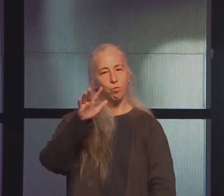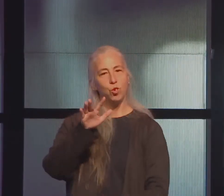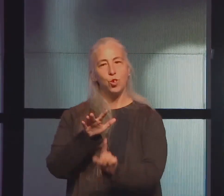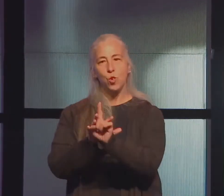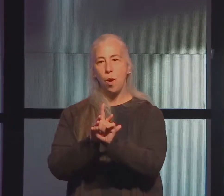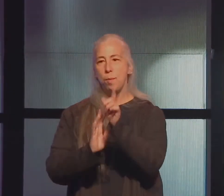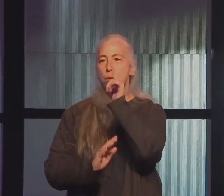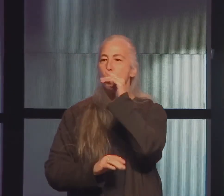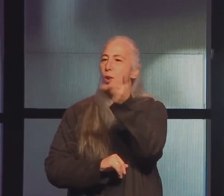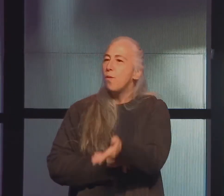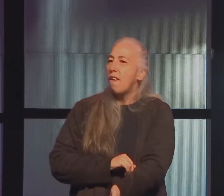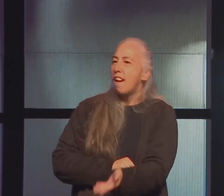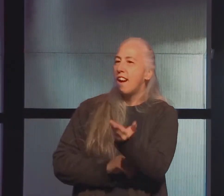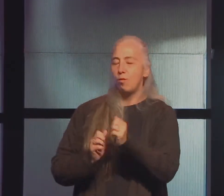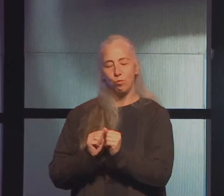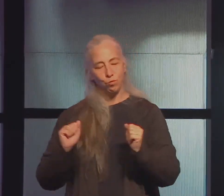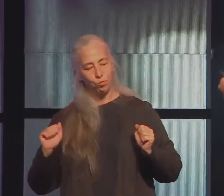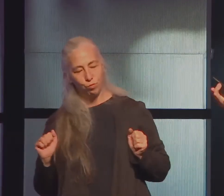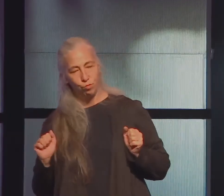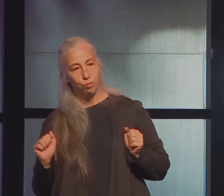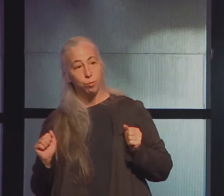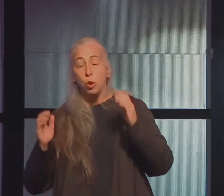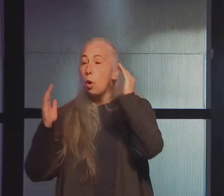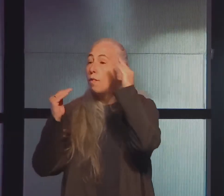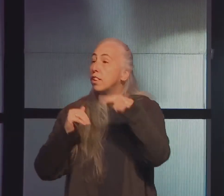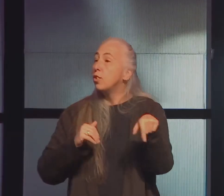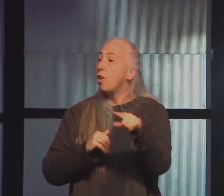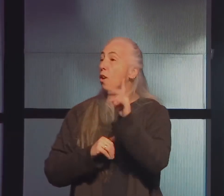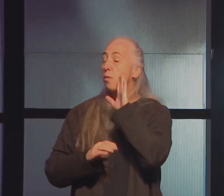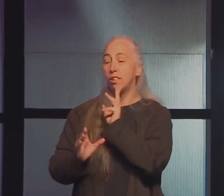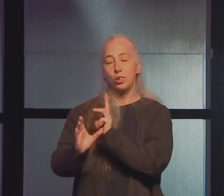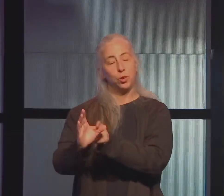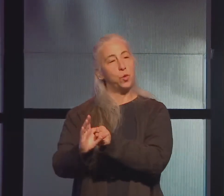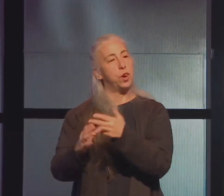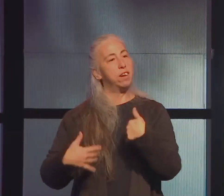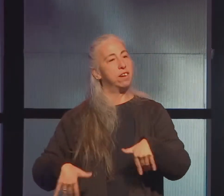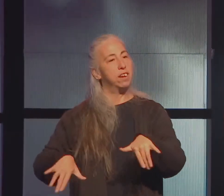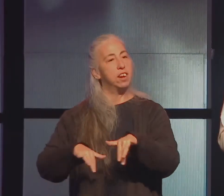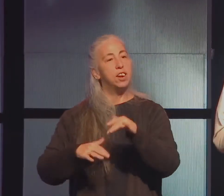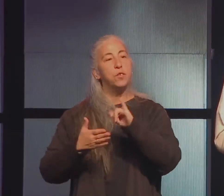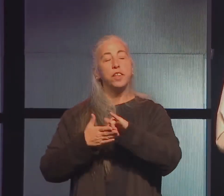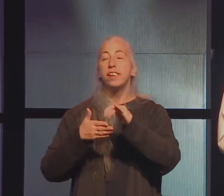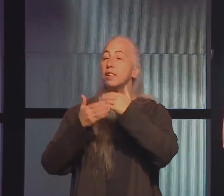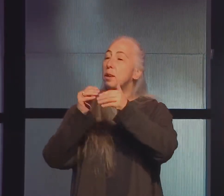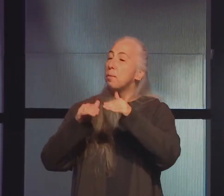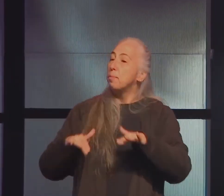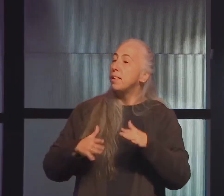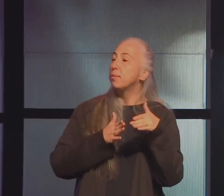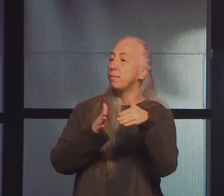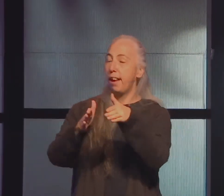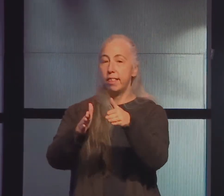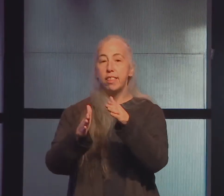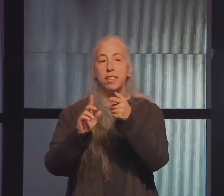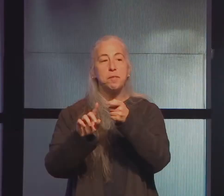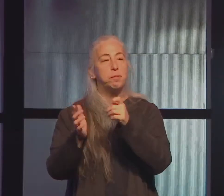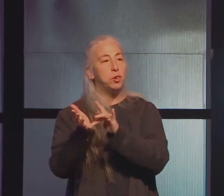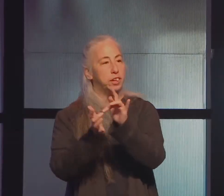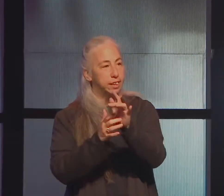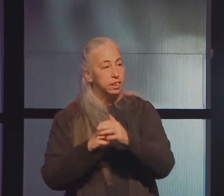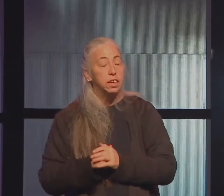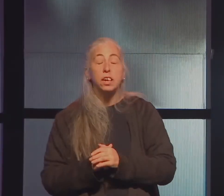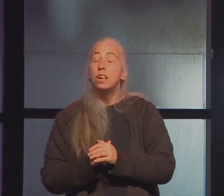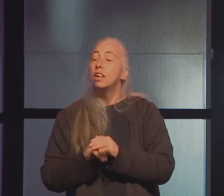authentically who you are. And I hope you will stick around. I hope you'll join us on this peacemaking path of Jesus together. We're in a series